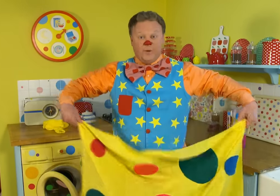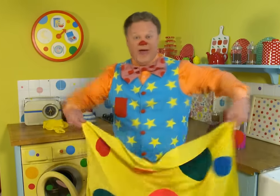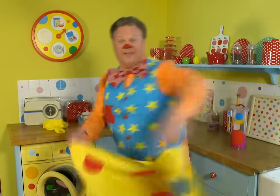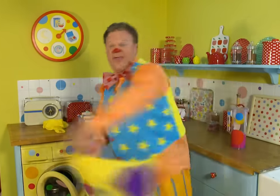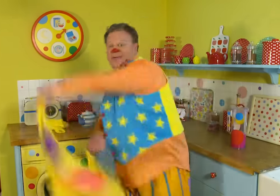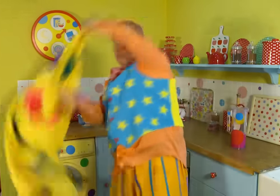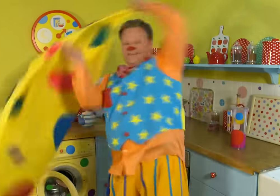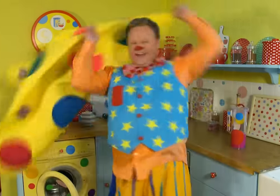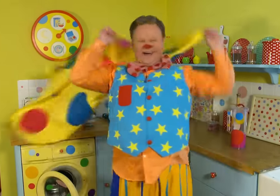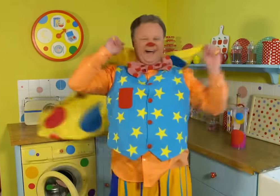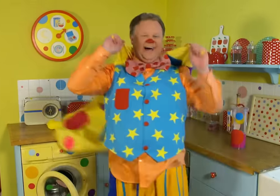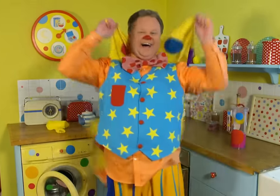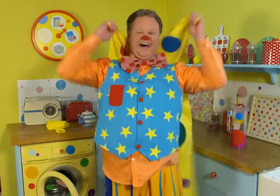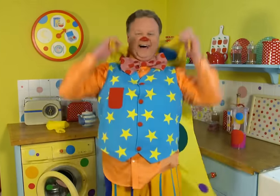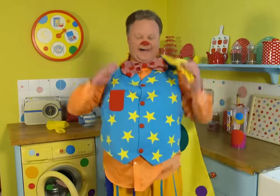wear this.